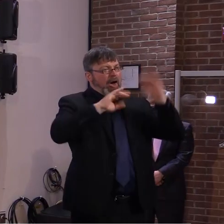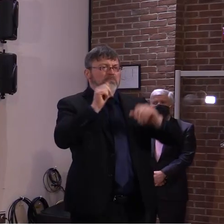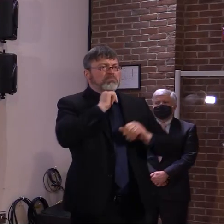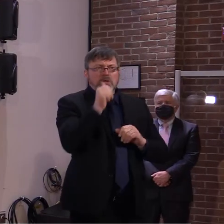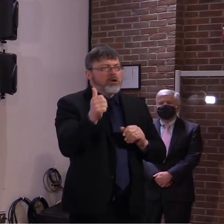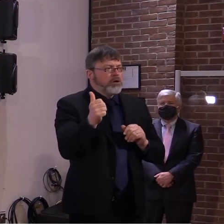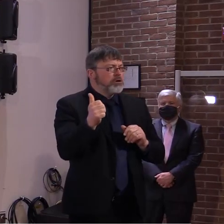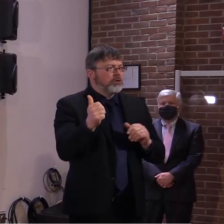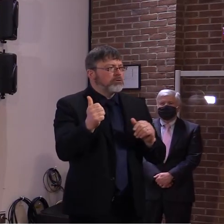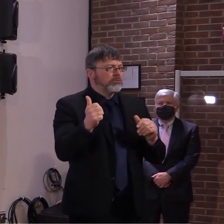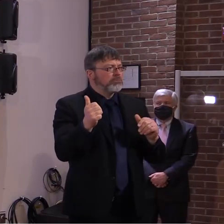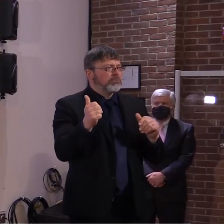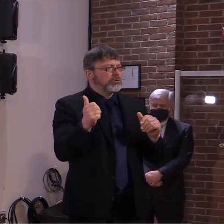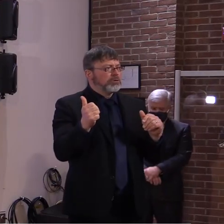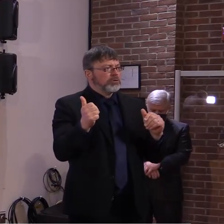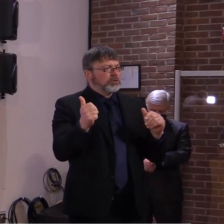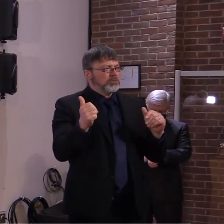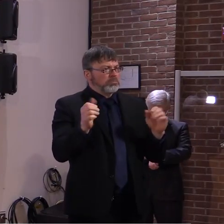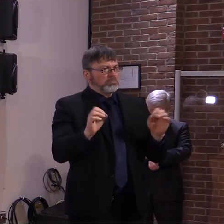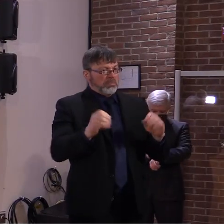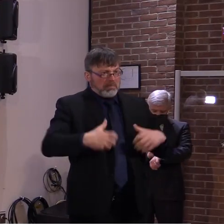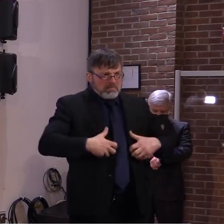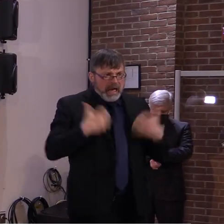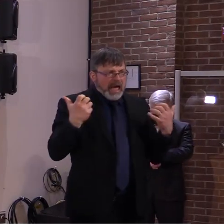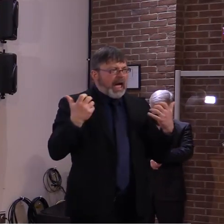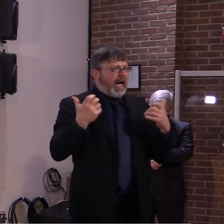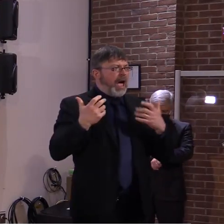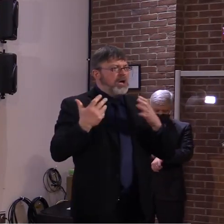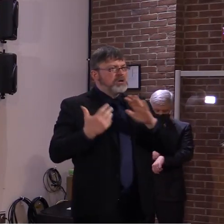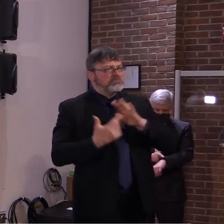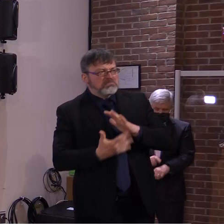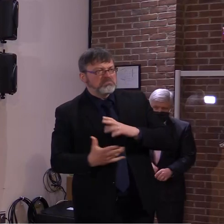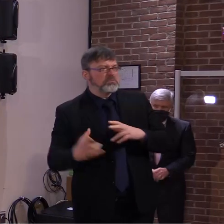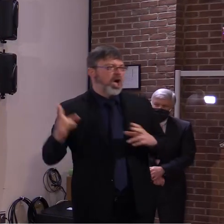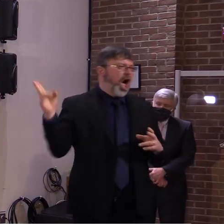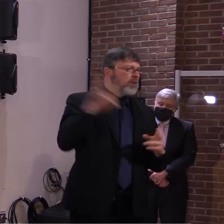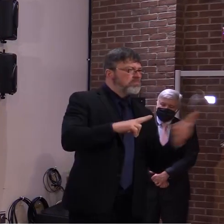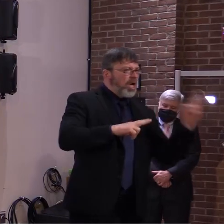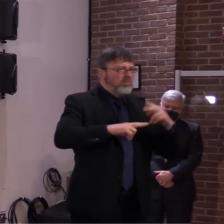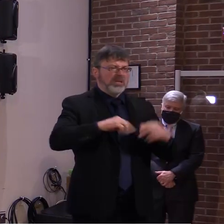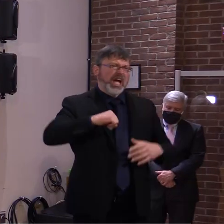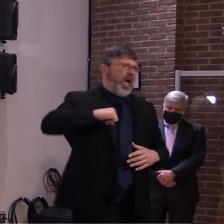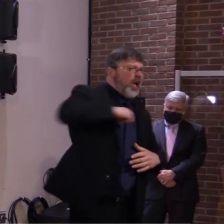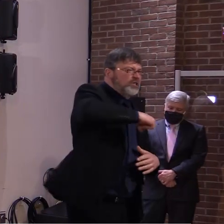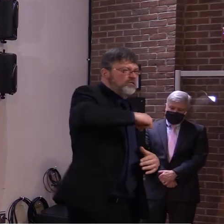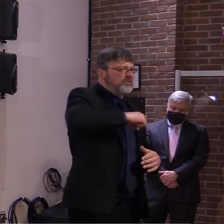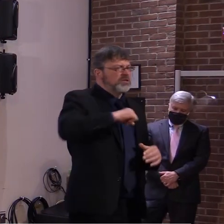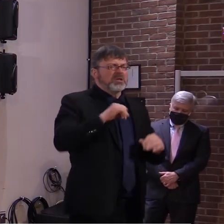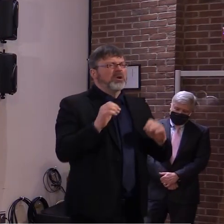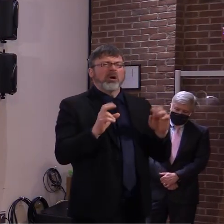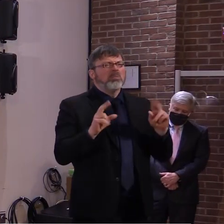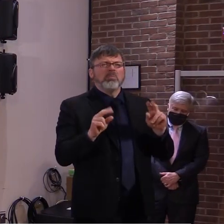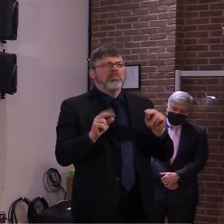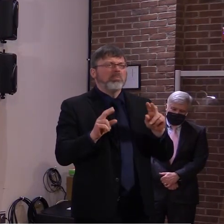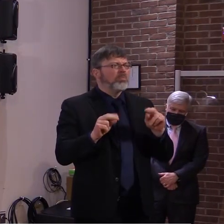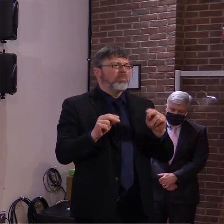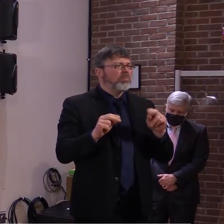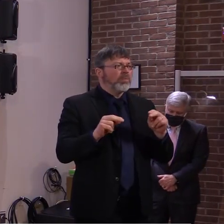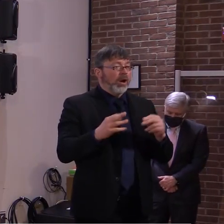major bringing up of, you know, major resistance to vaccine. Questions were asked and